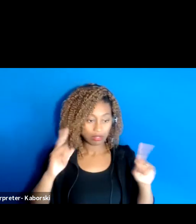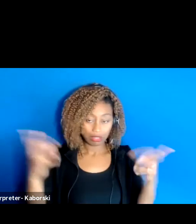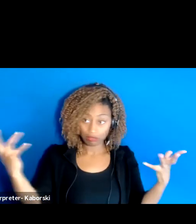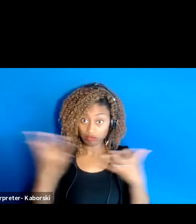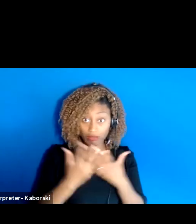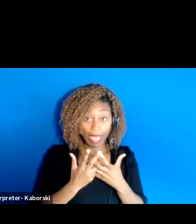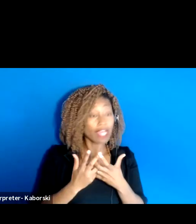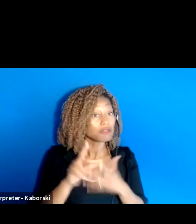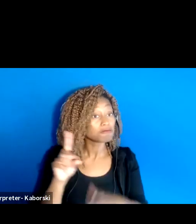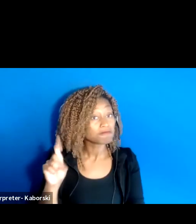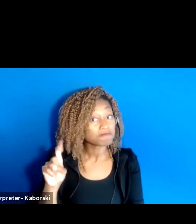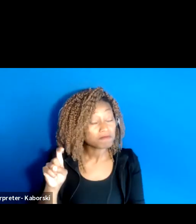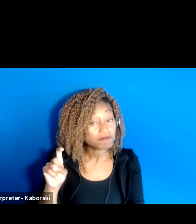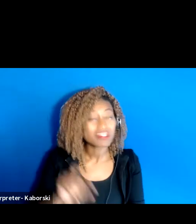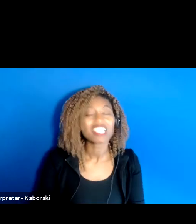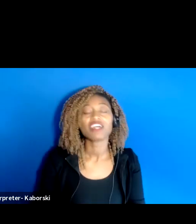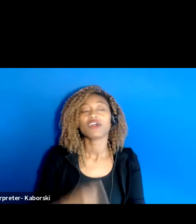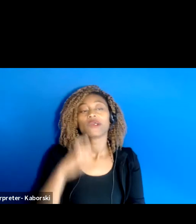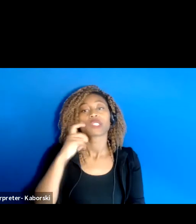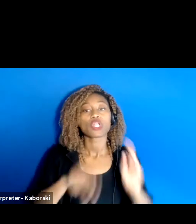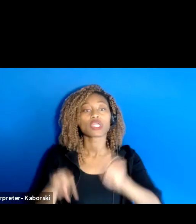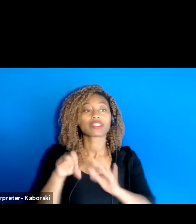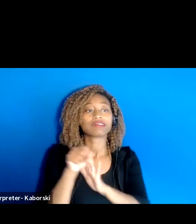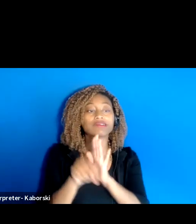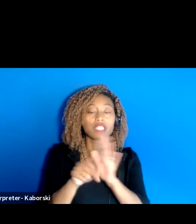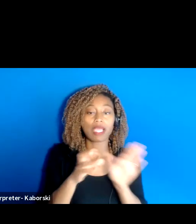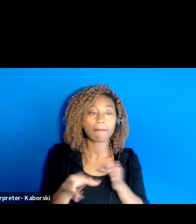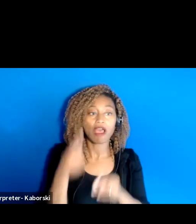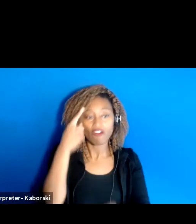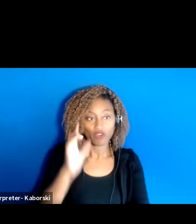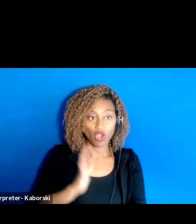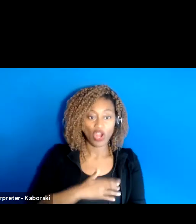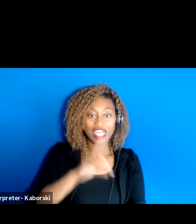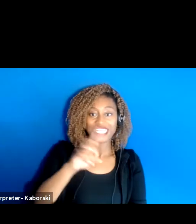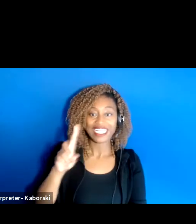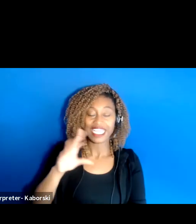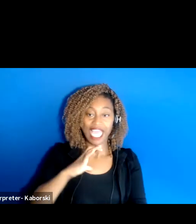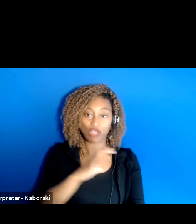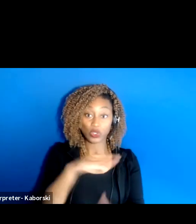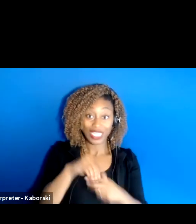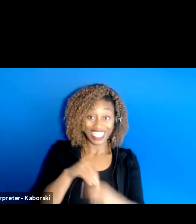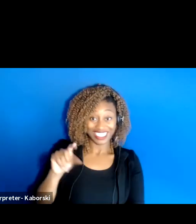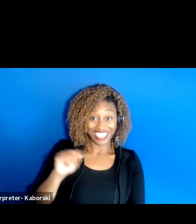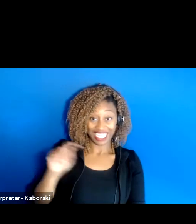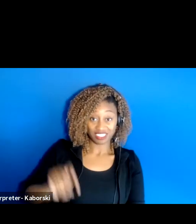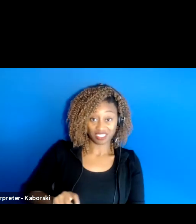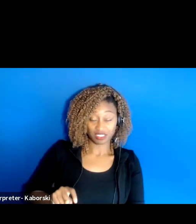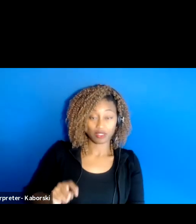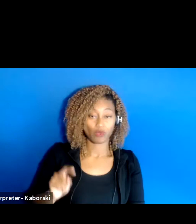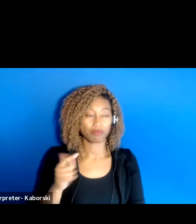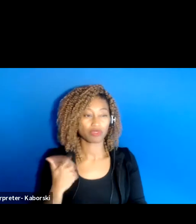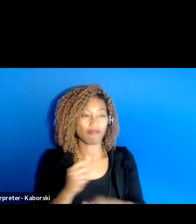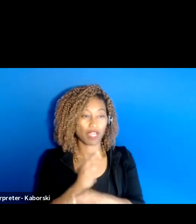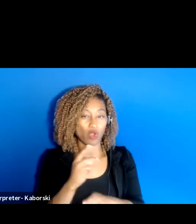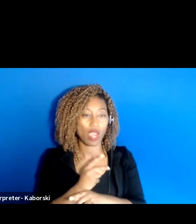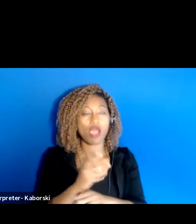example, we looked at the state plan of our GD Council in Texas, and looked at the ways